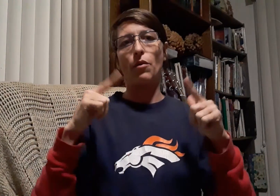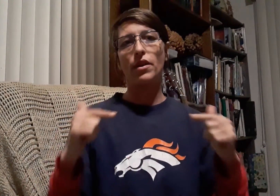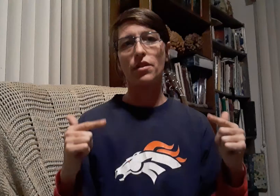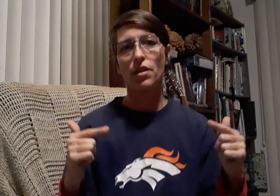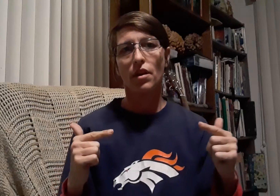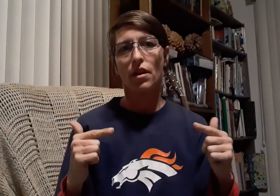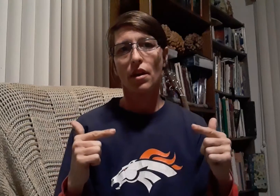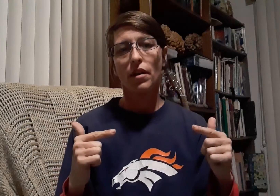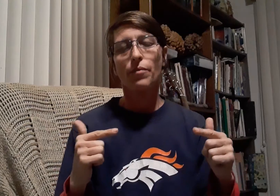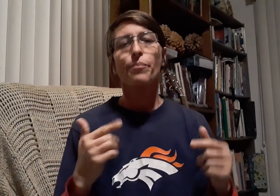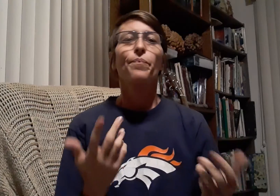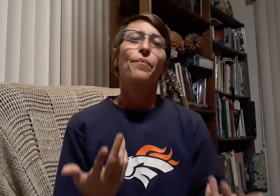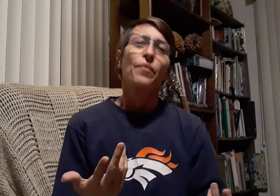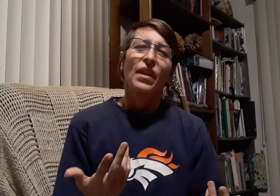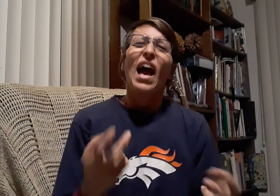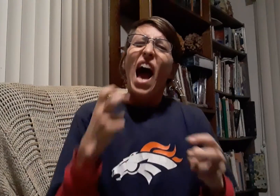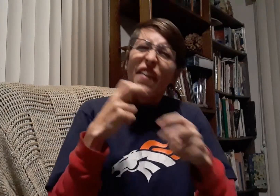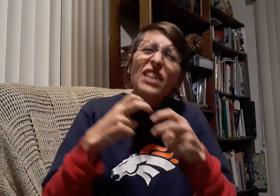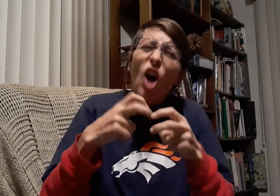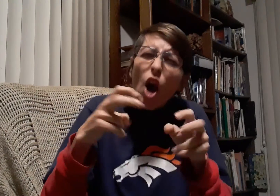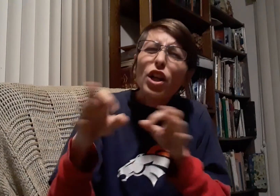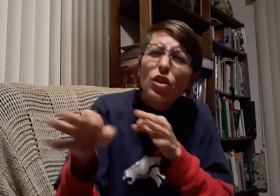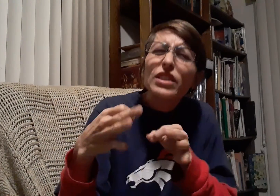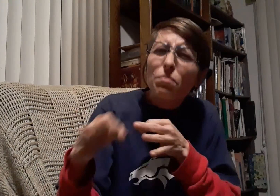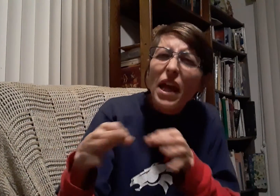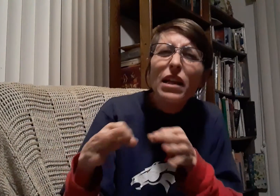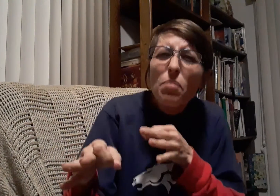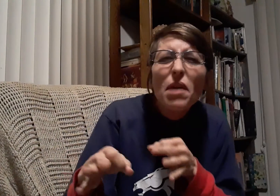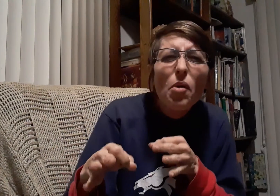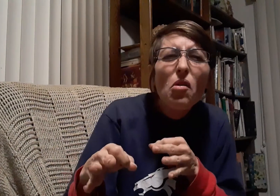language. And that's hard to explain to people.